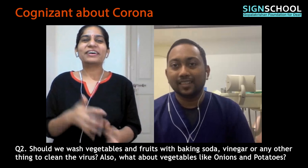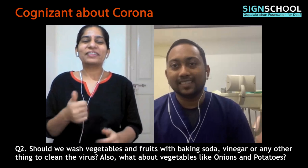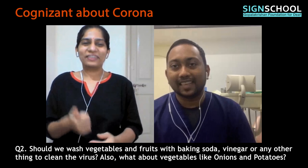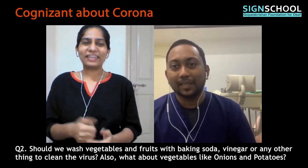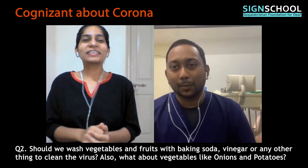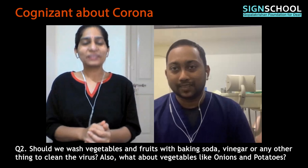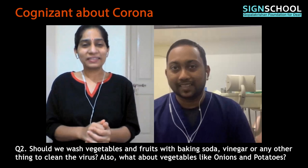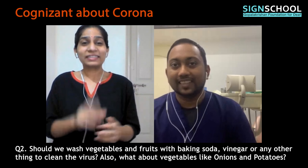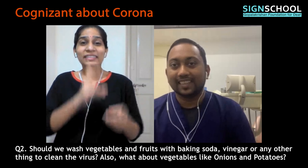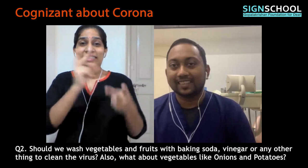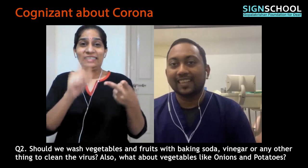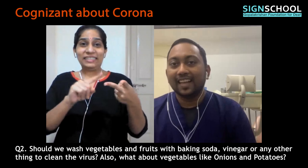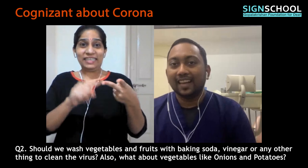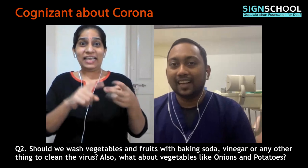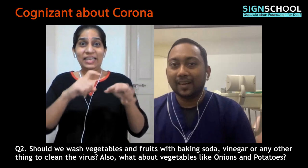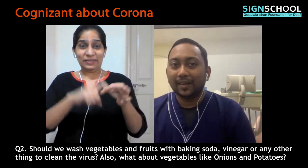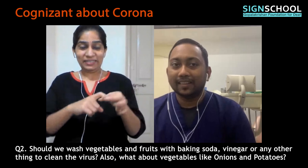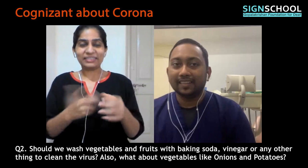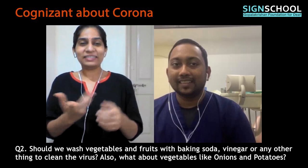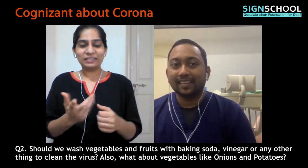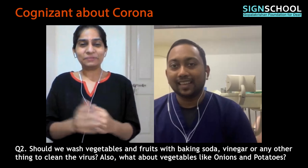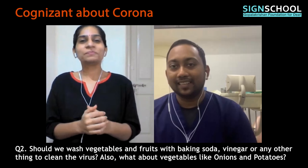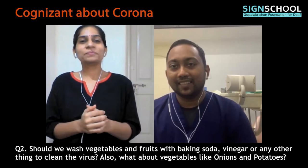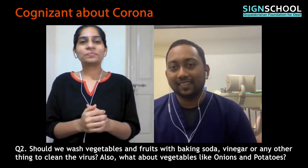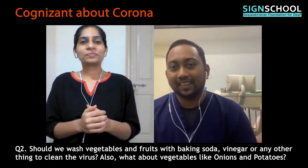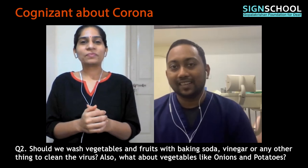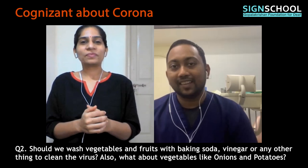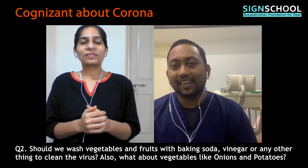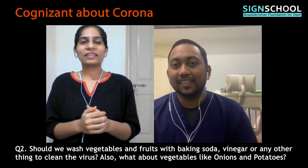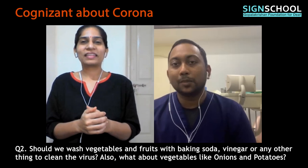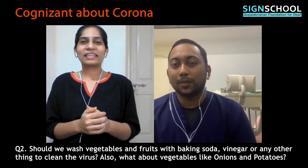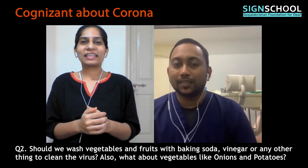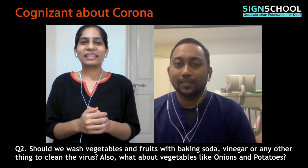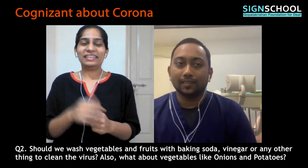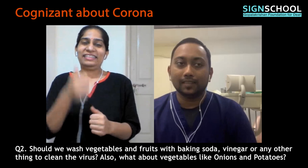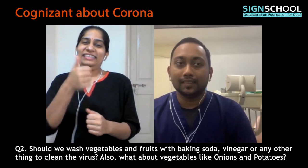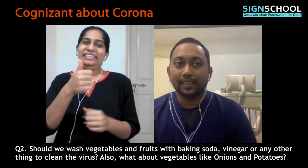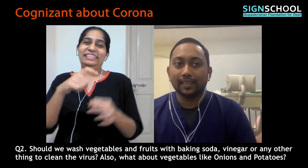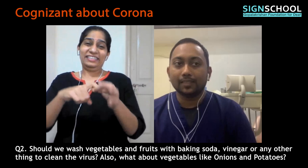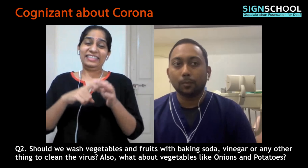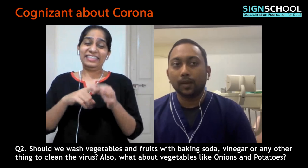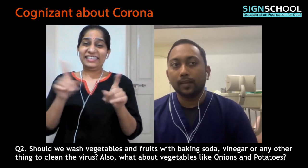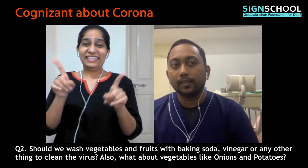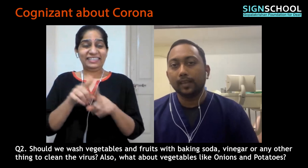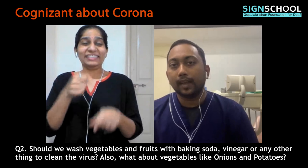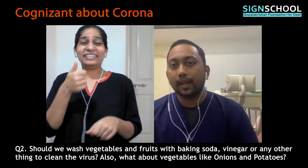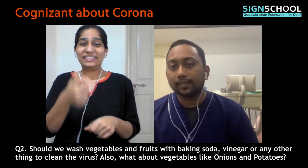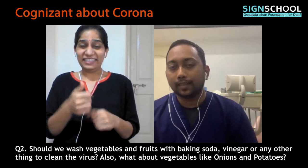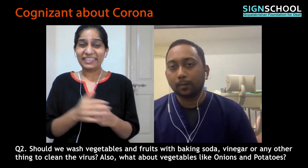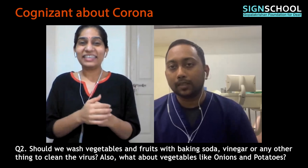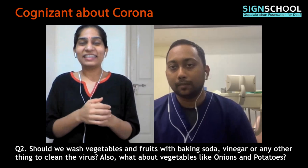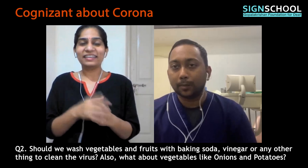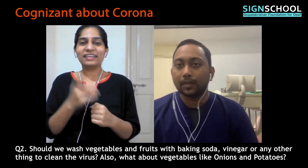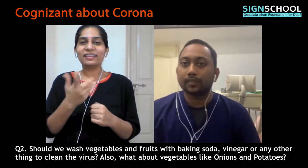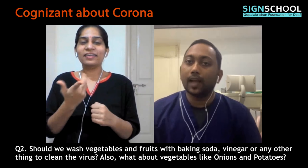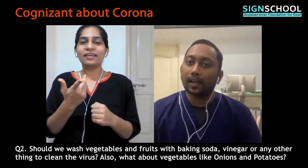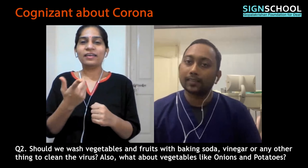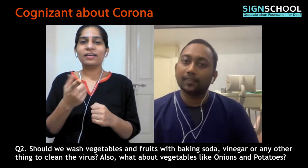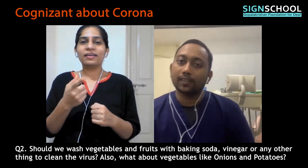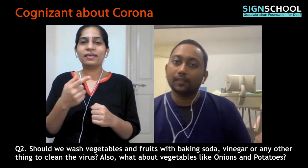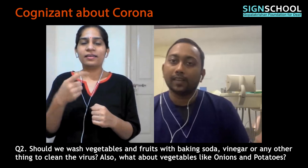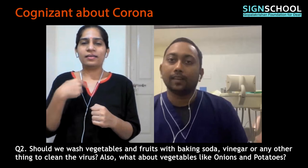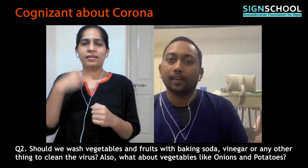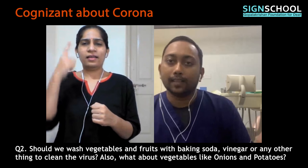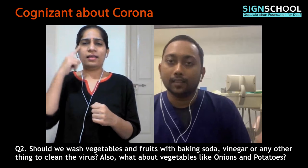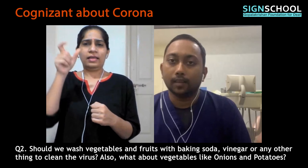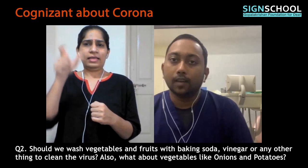And to the second question, yes, this is again a like very nice question. The thing is, why the viewer is